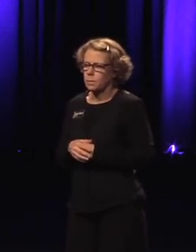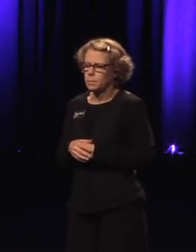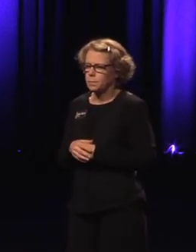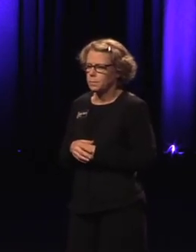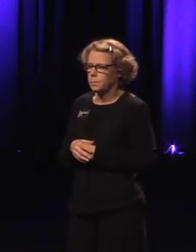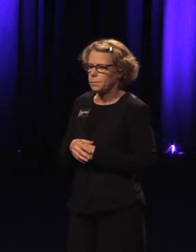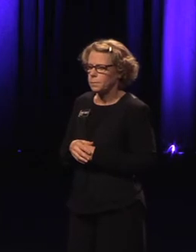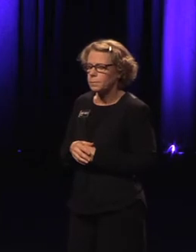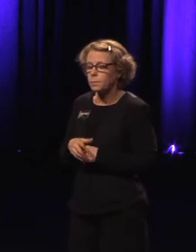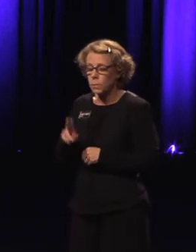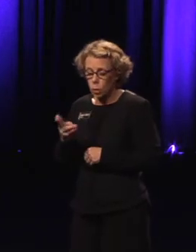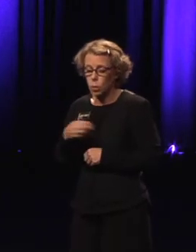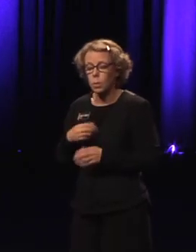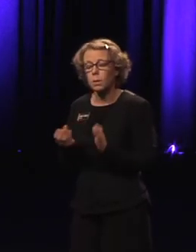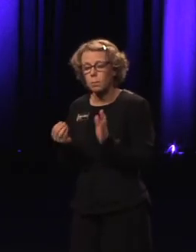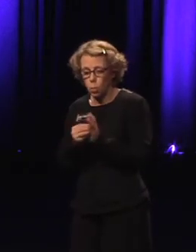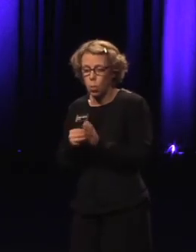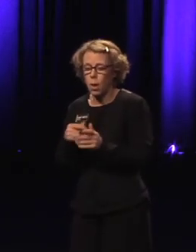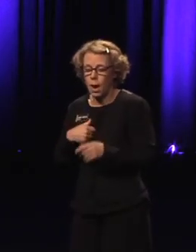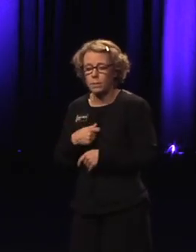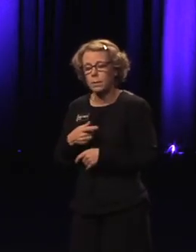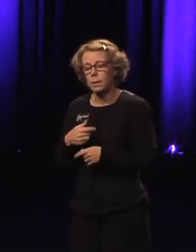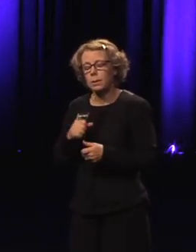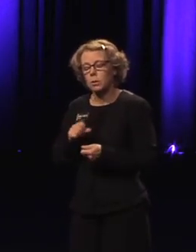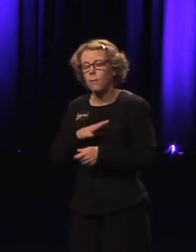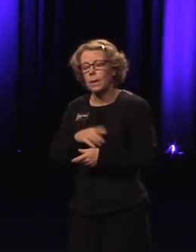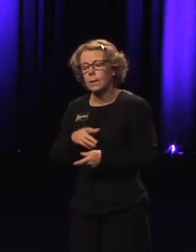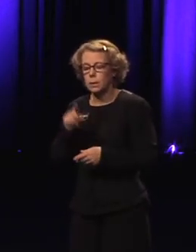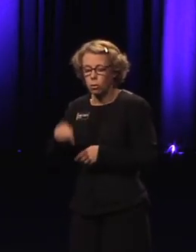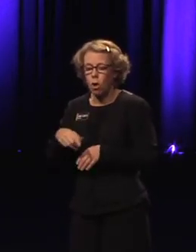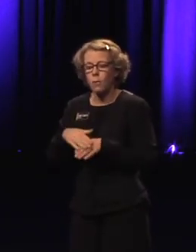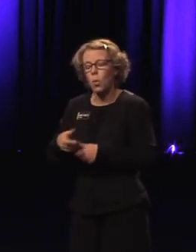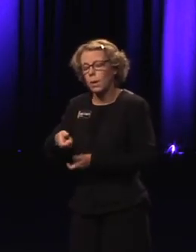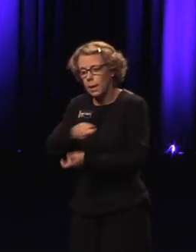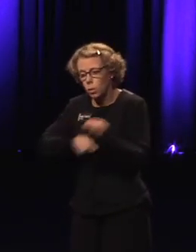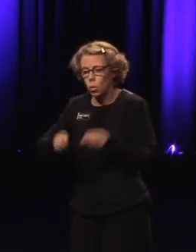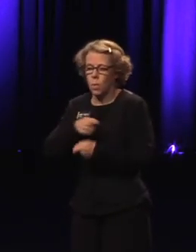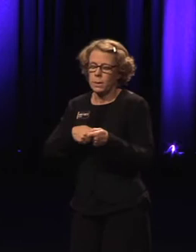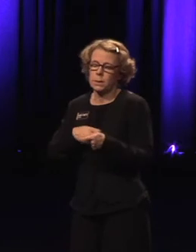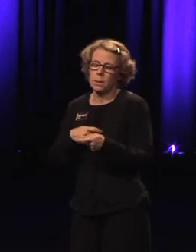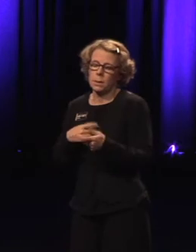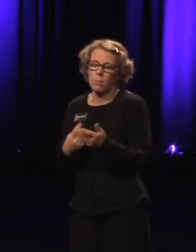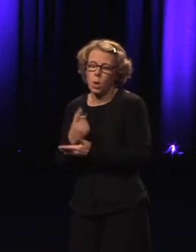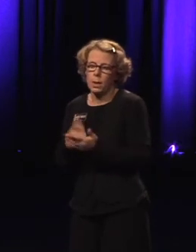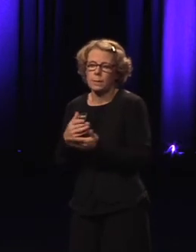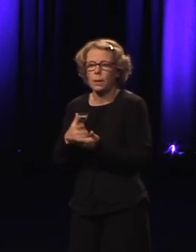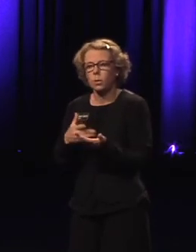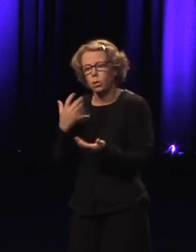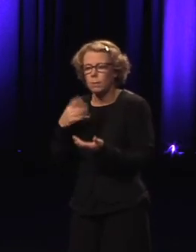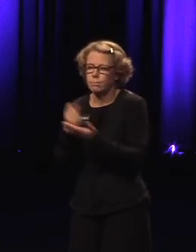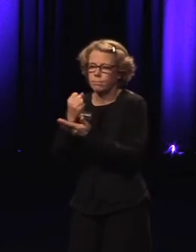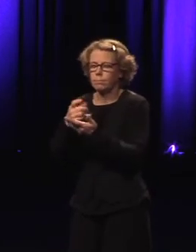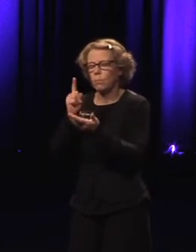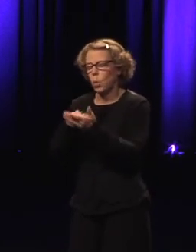an obligation of conduct. Now, the new Sustainable Development Goals, you'll hear much more